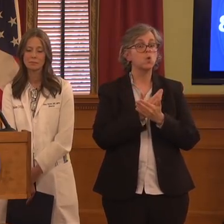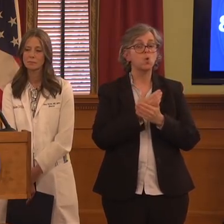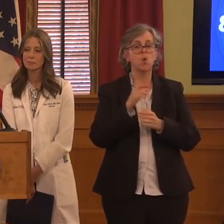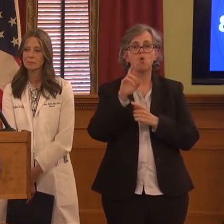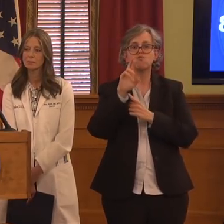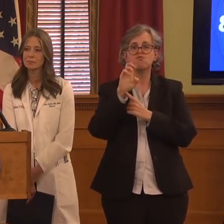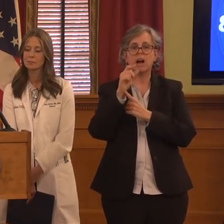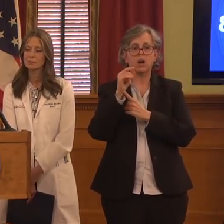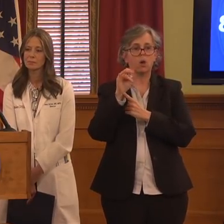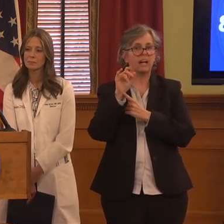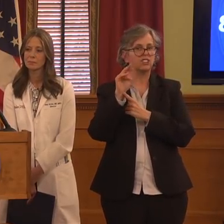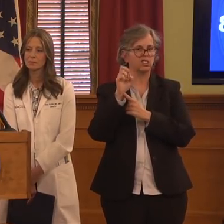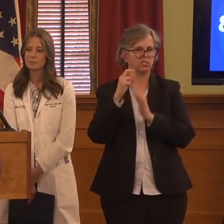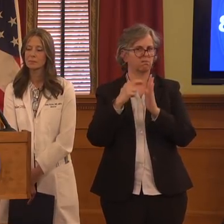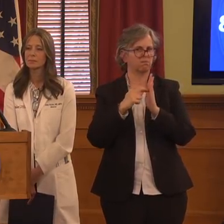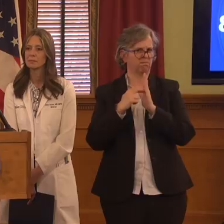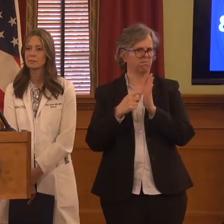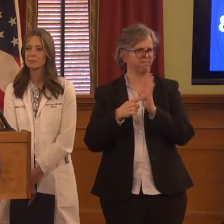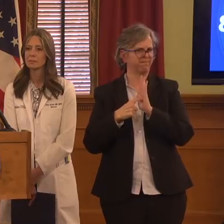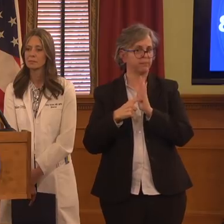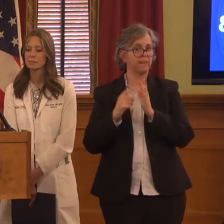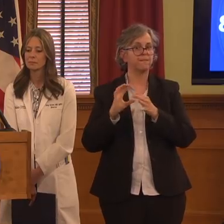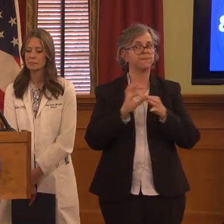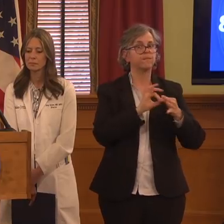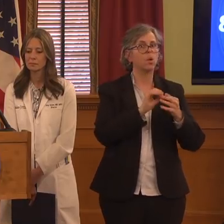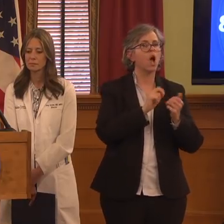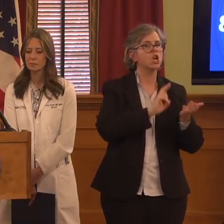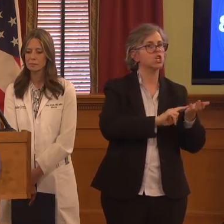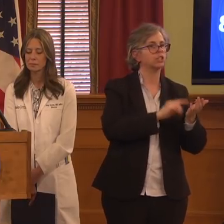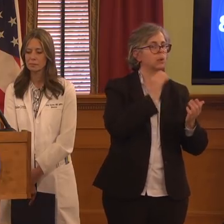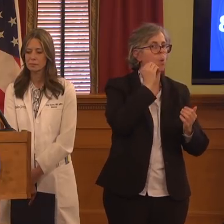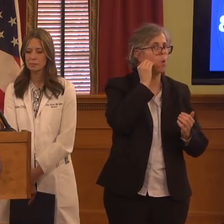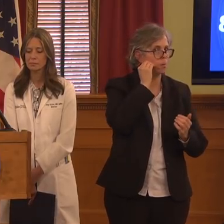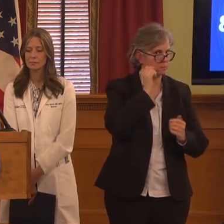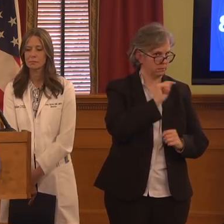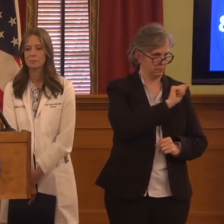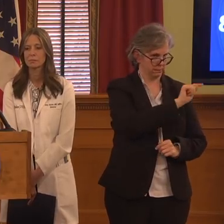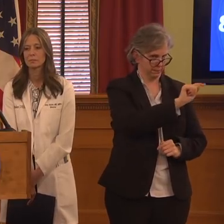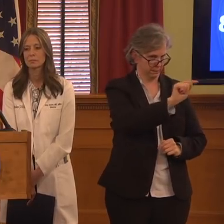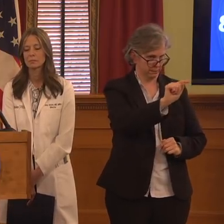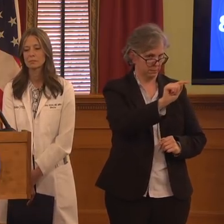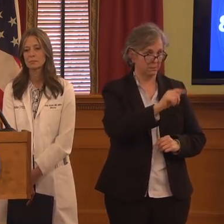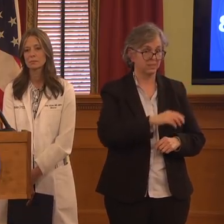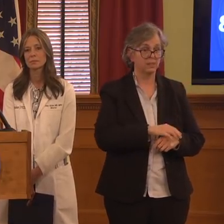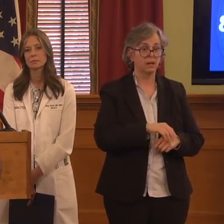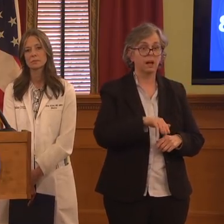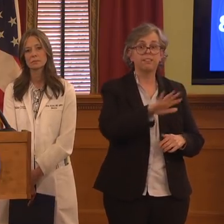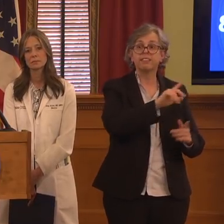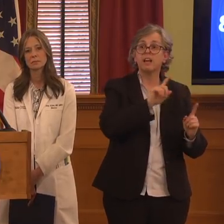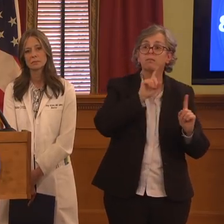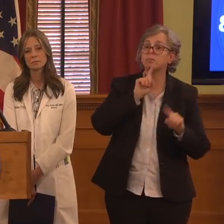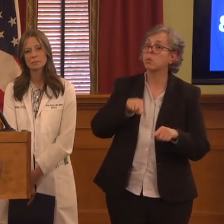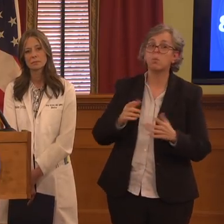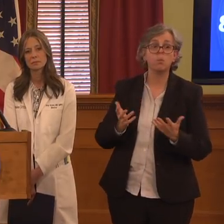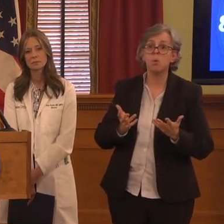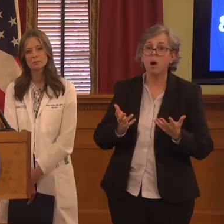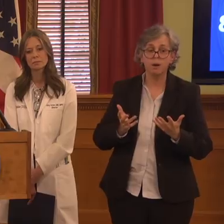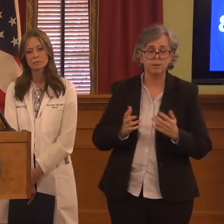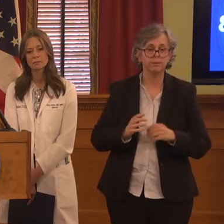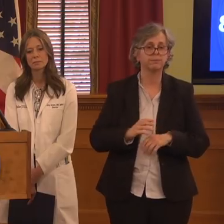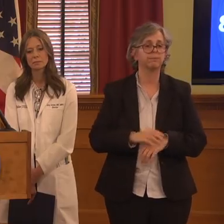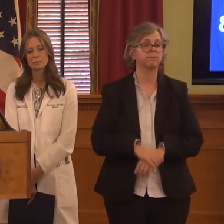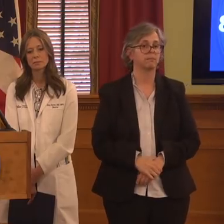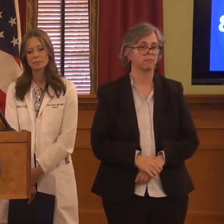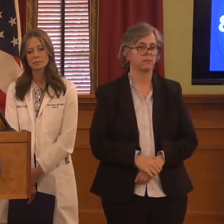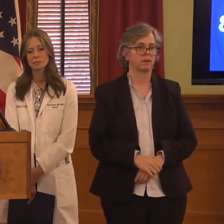regard to our nursing homes. The reaction from the nursing homes has been that we need